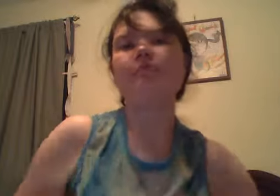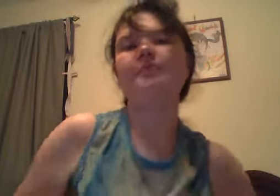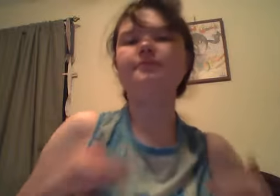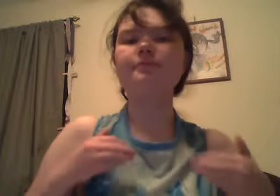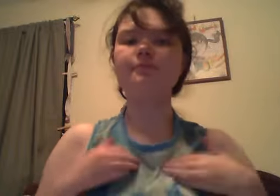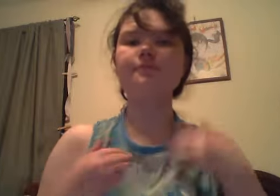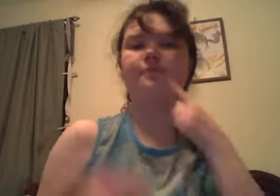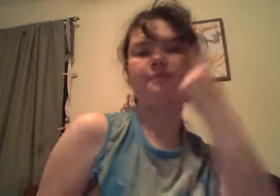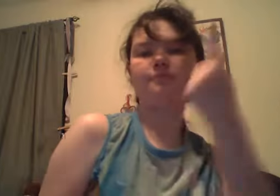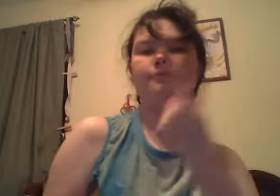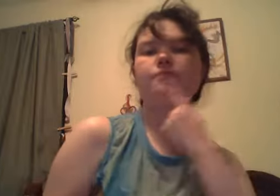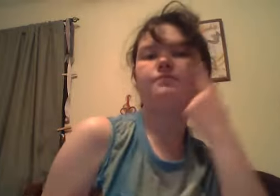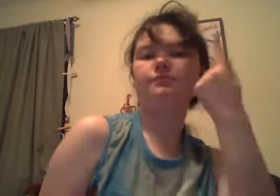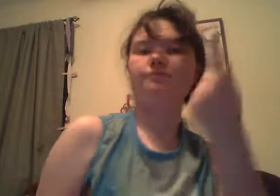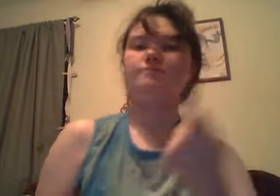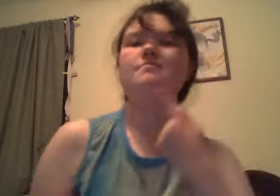to have you around